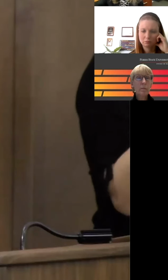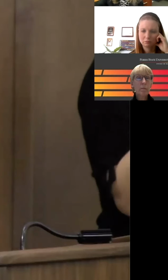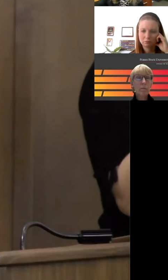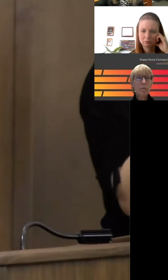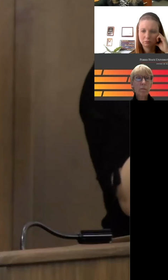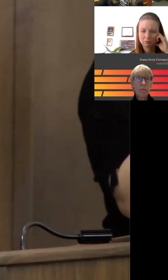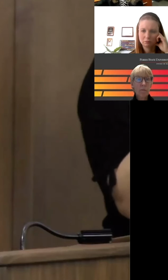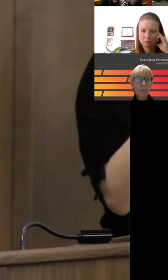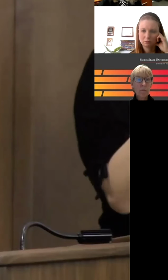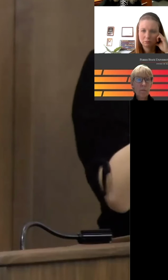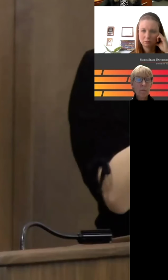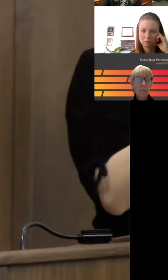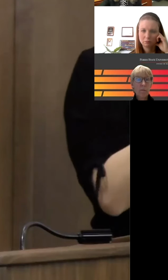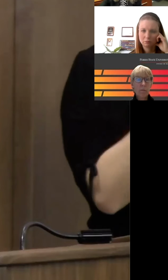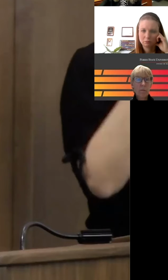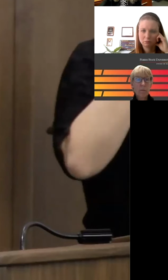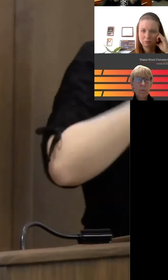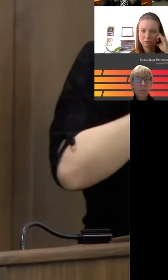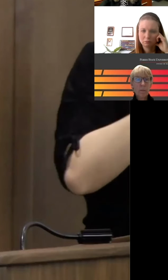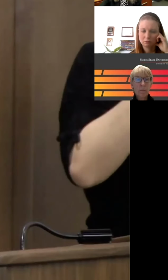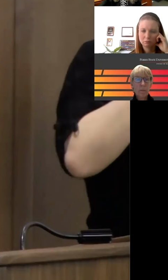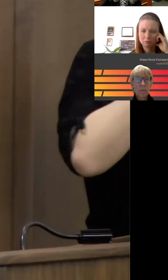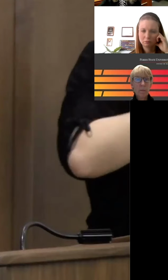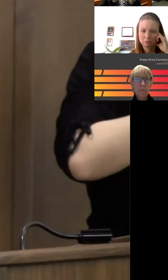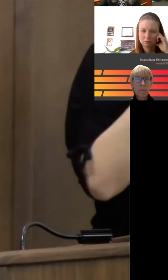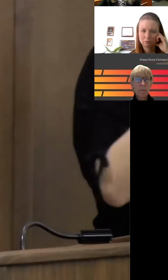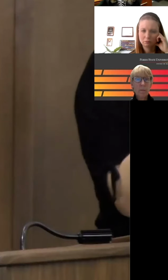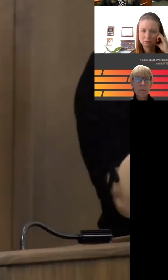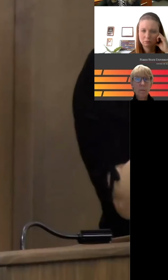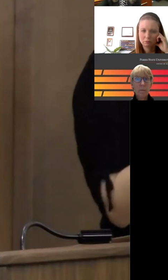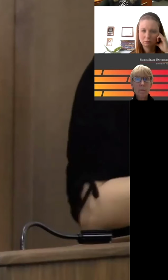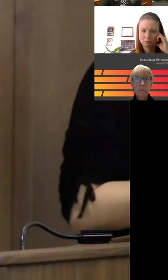8th, the film Birth of a Nation premieres.